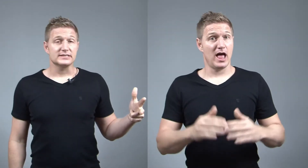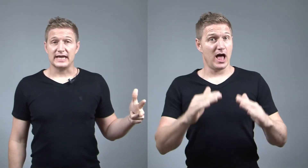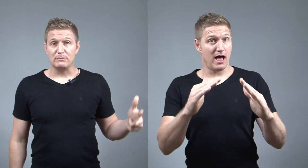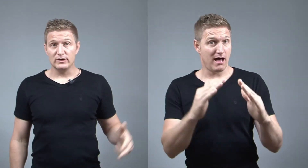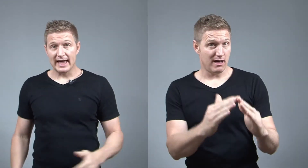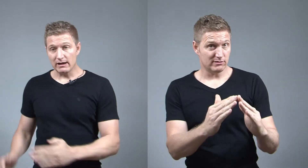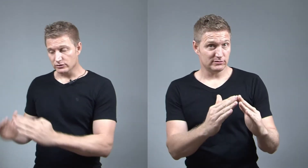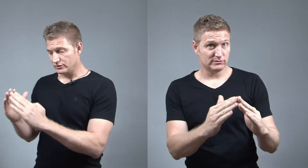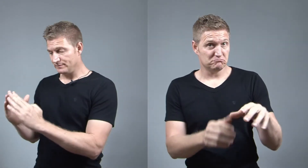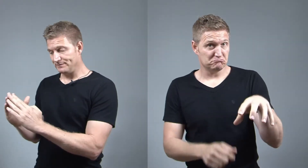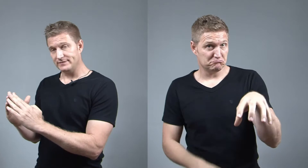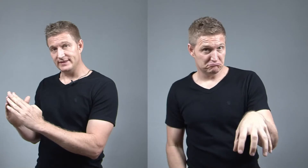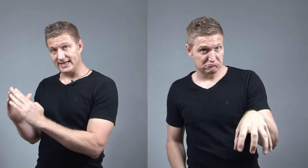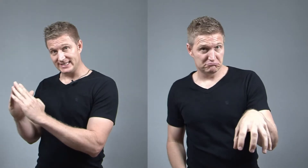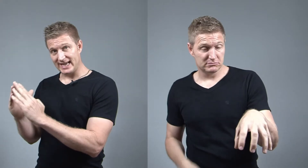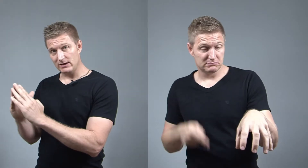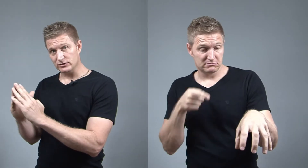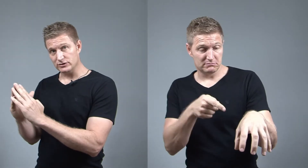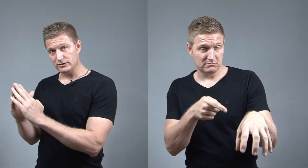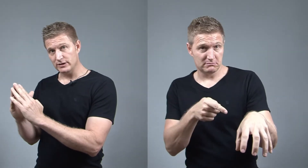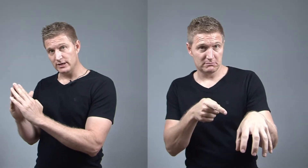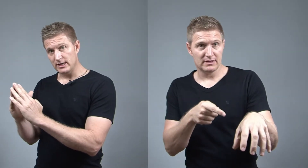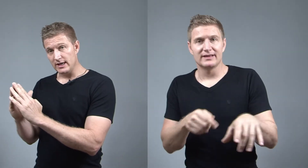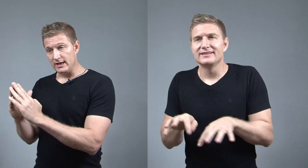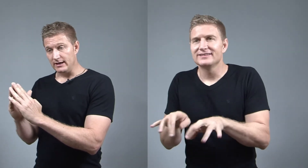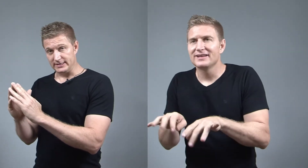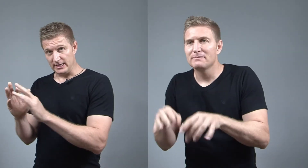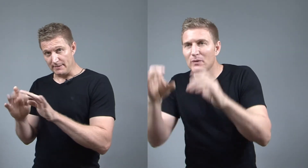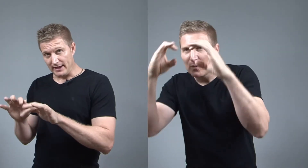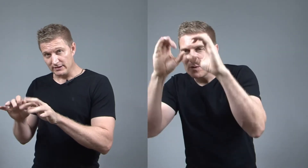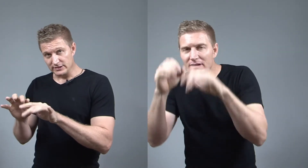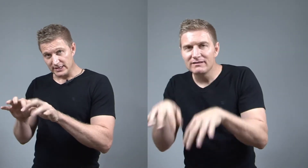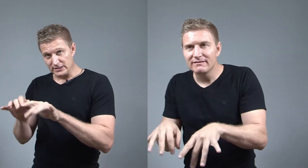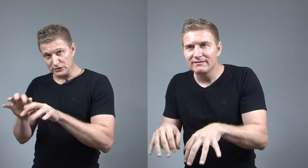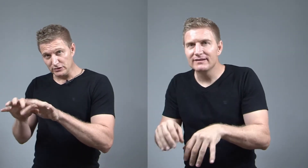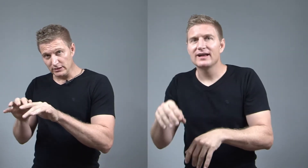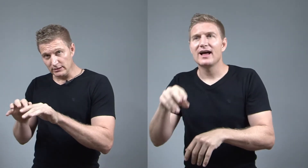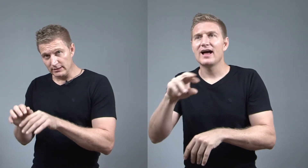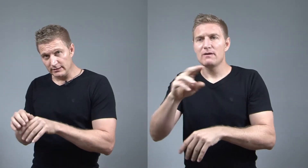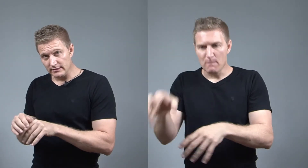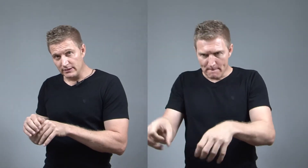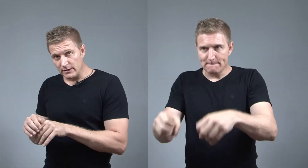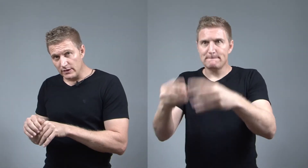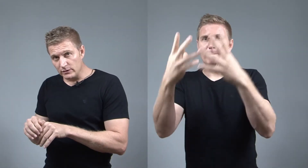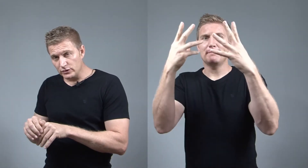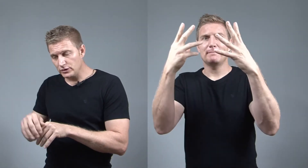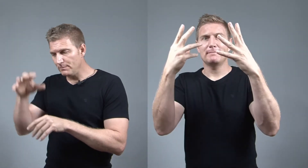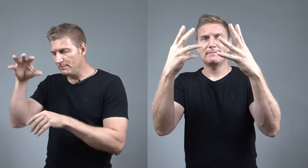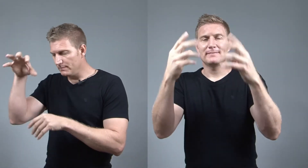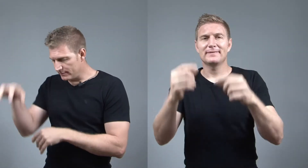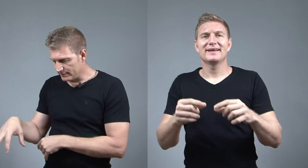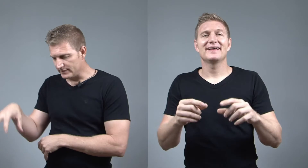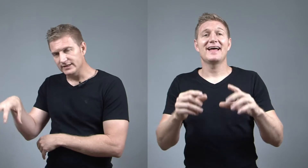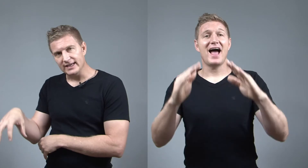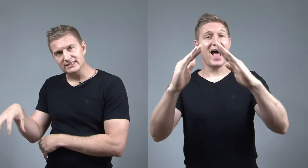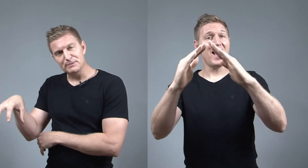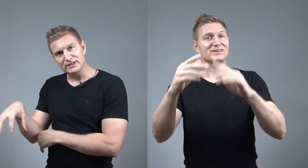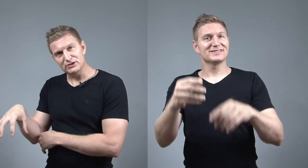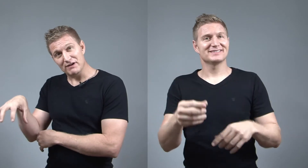Same with house. There's the house. I type house into Google, doop, there's the picture of